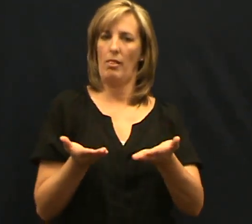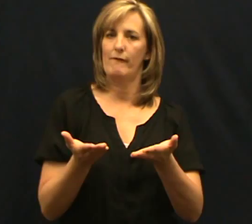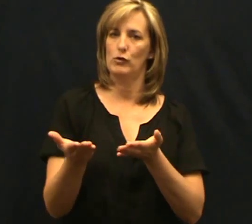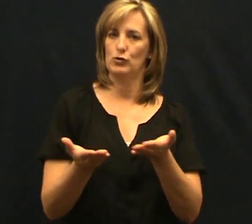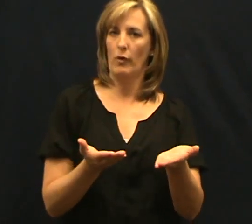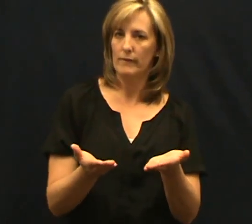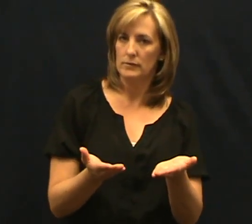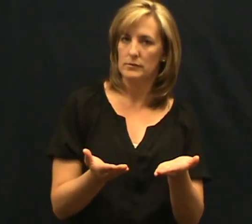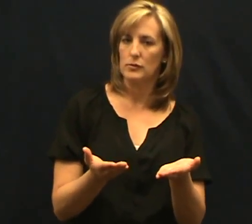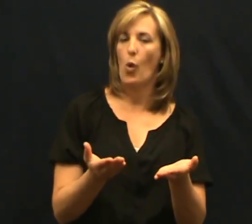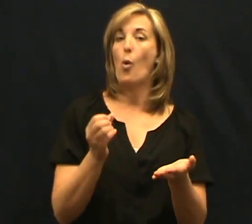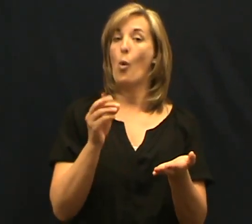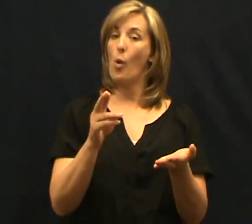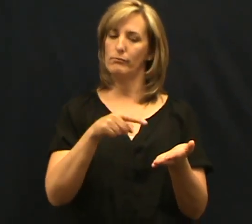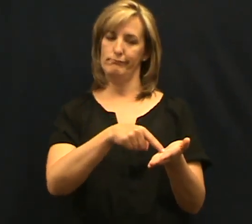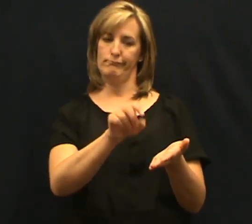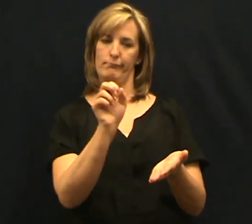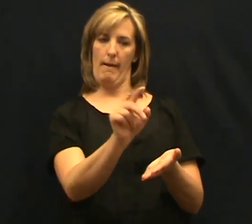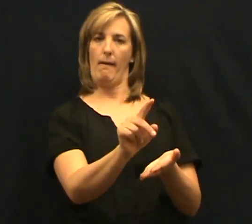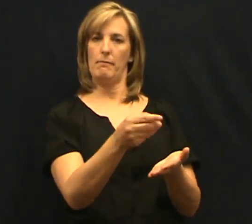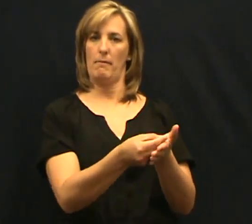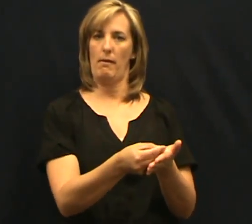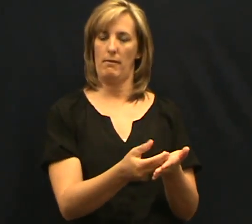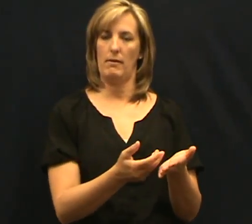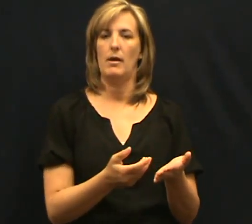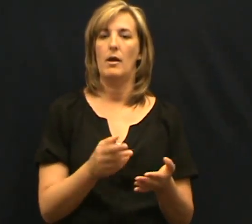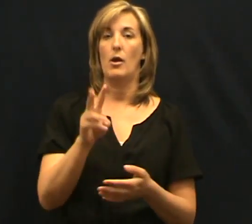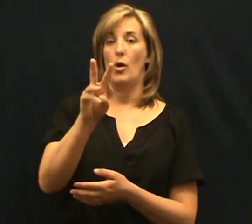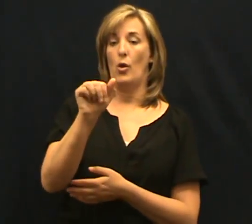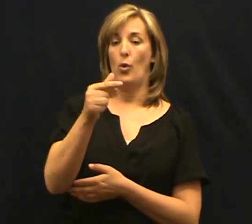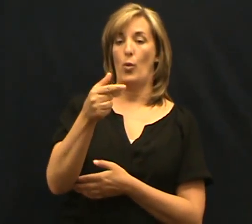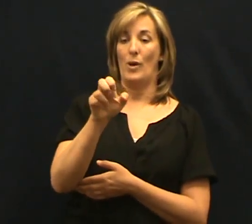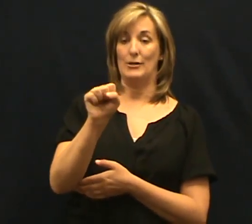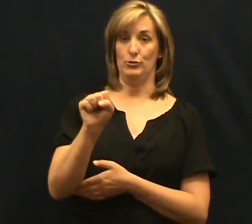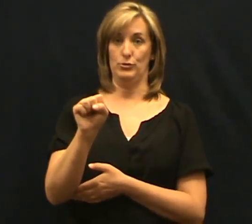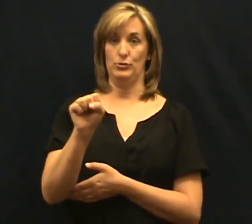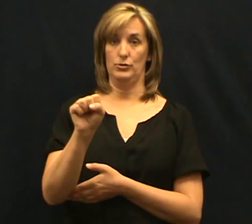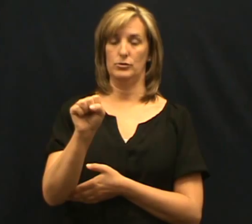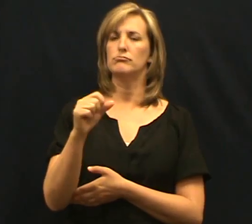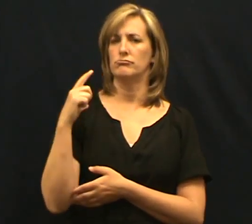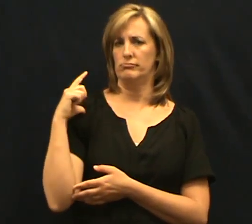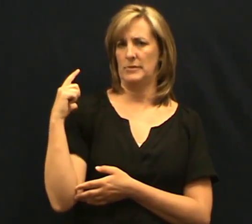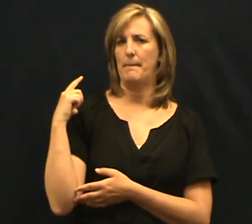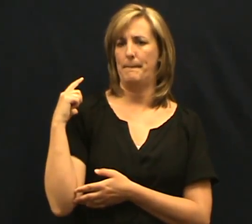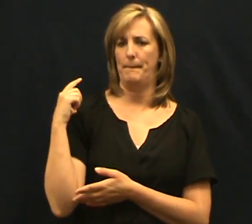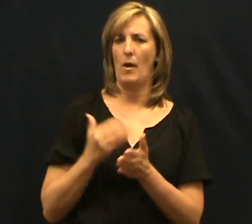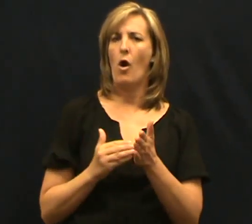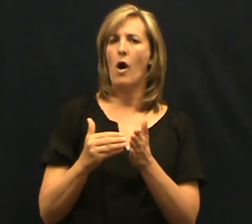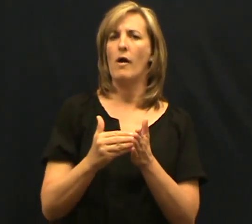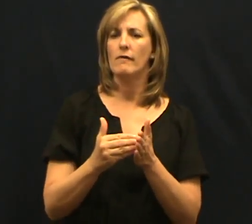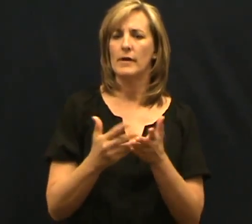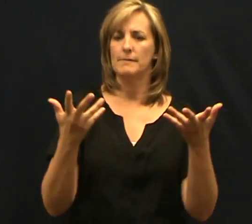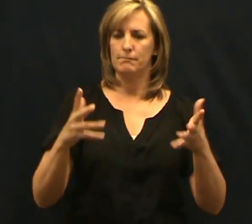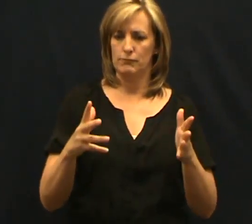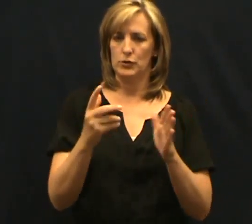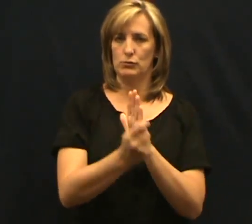the money that we collected. Wages payable is a liability. Oftentimes at the end of the period, our